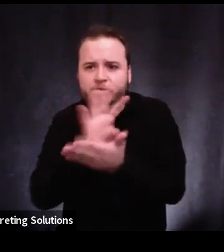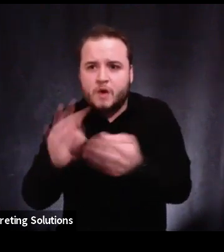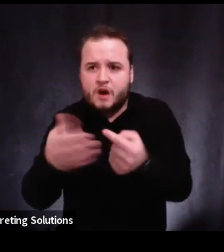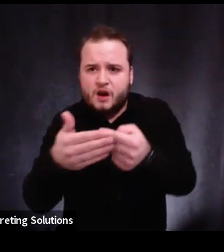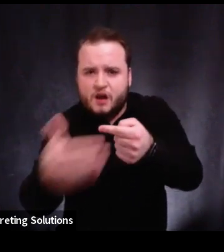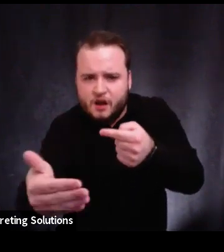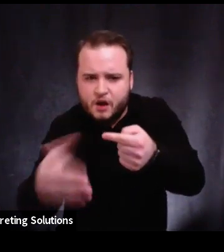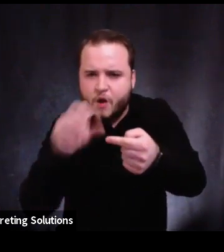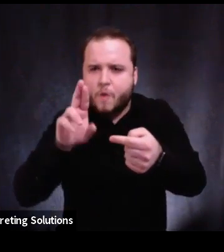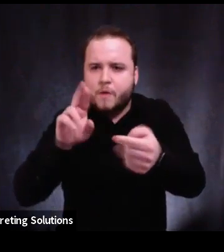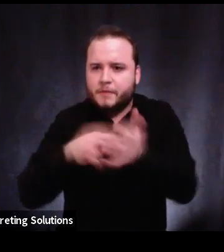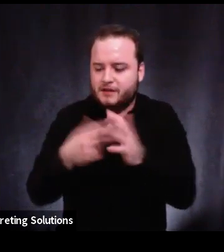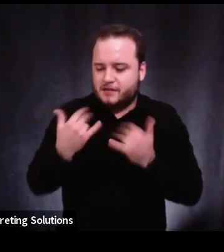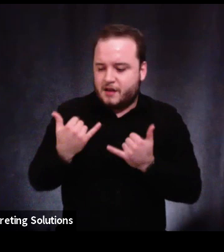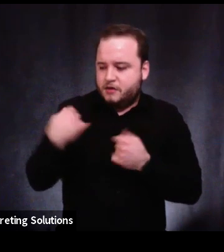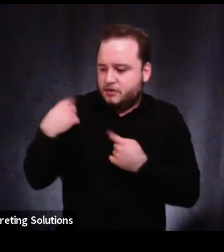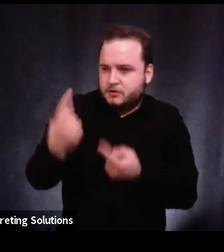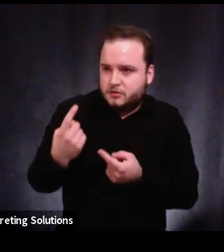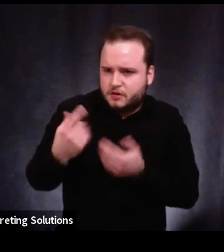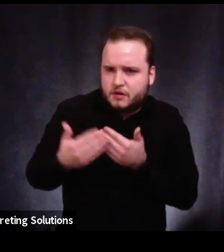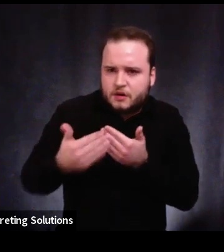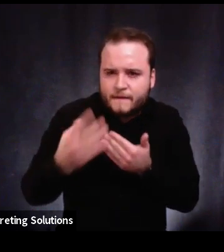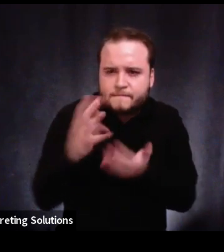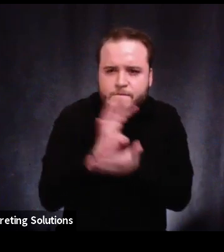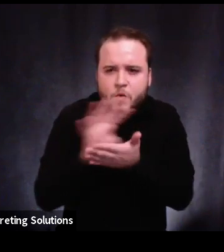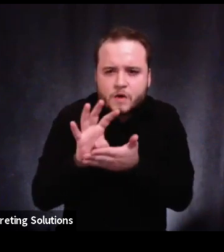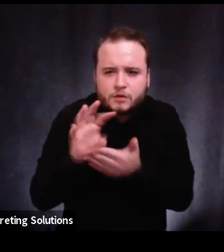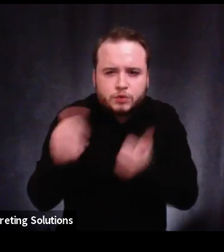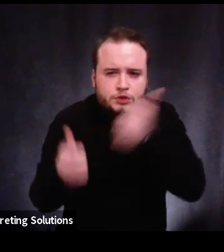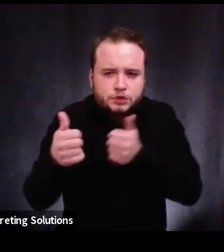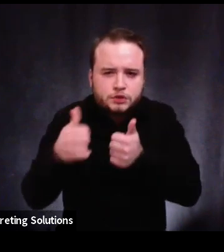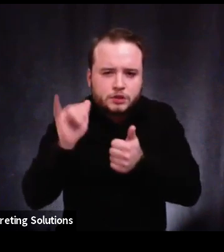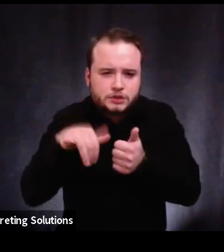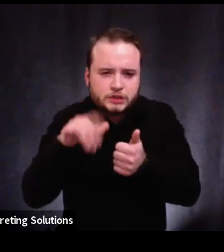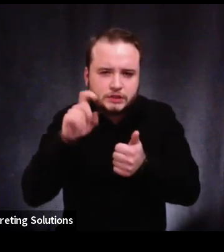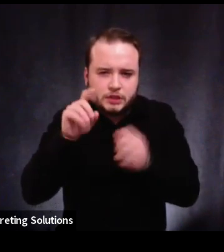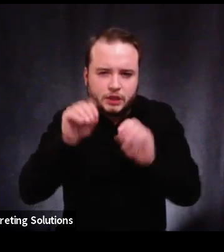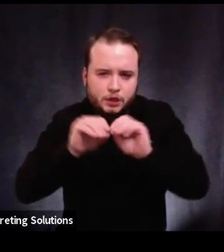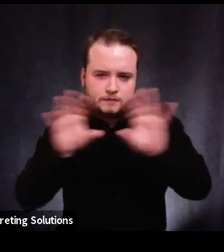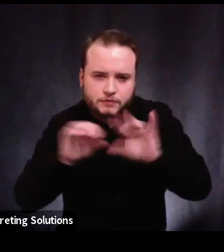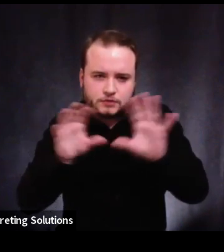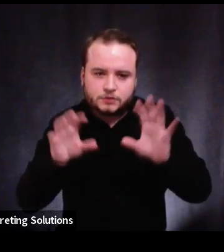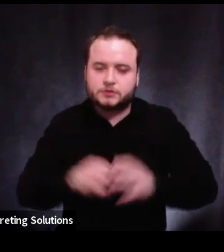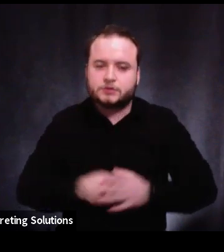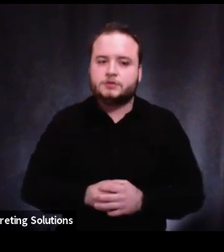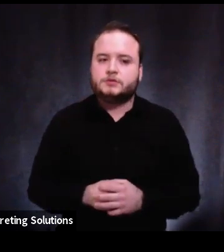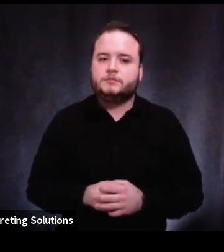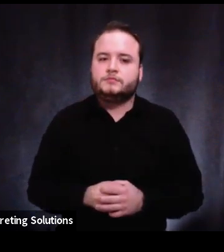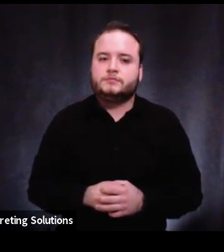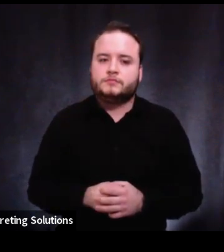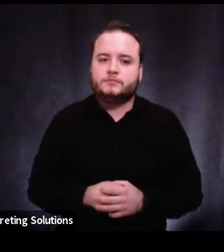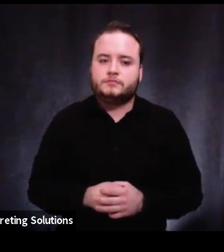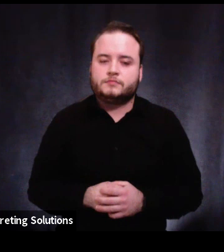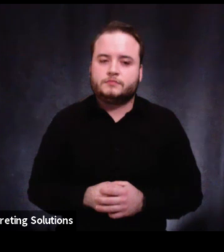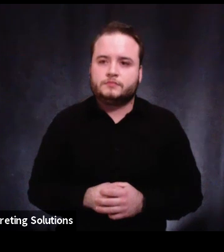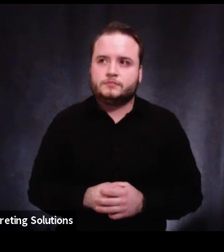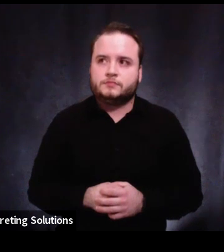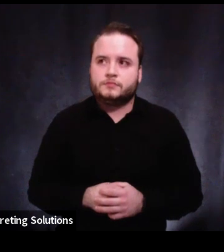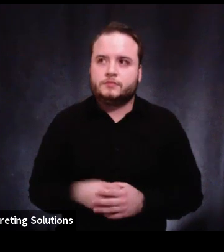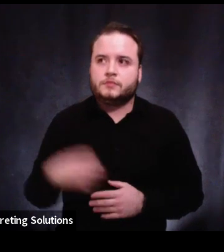Stefan, go ahead, but just again to remind remind folks, scenario 4 is not